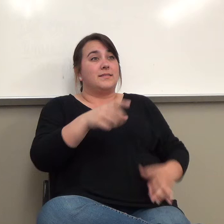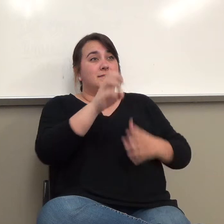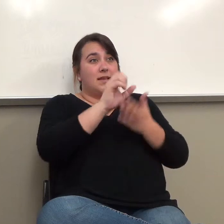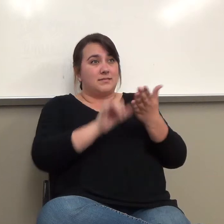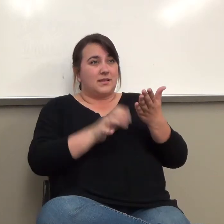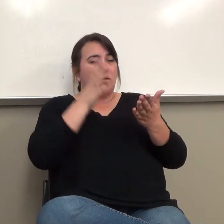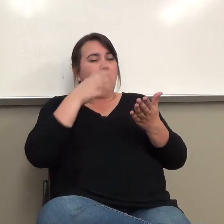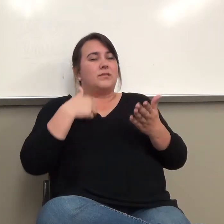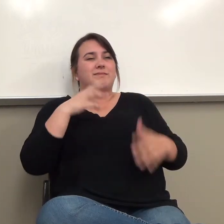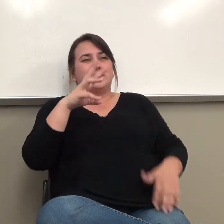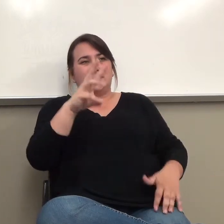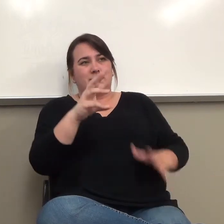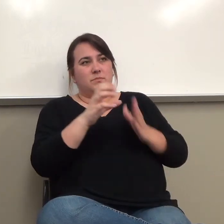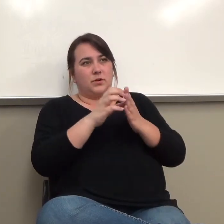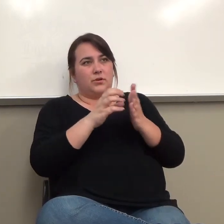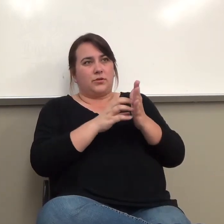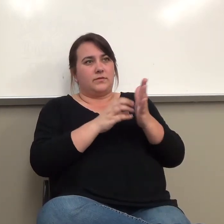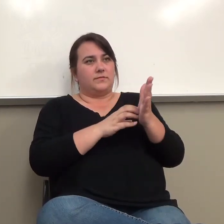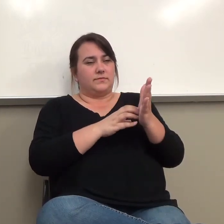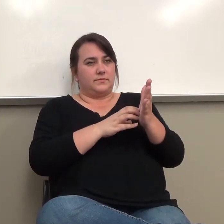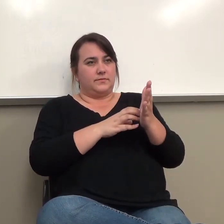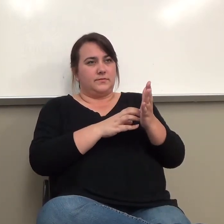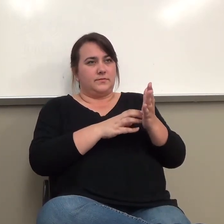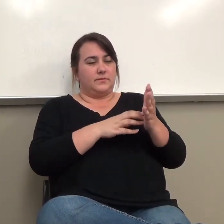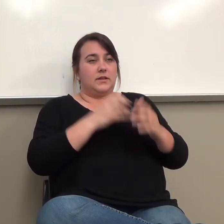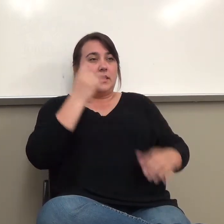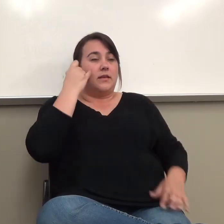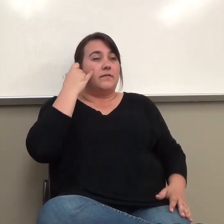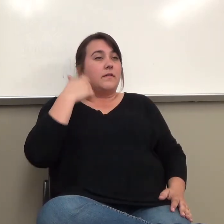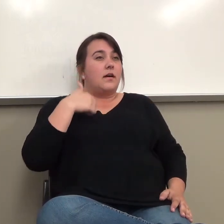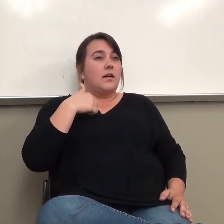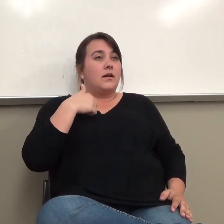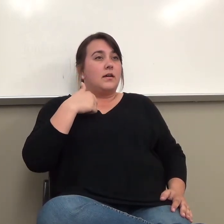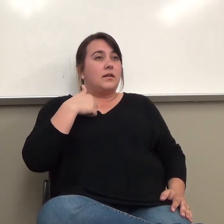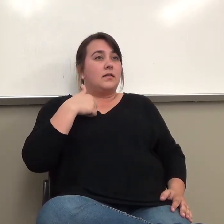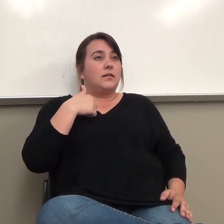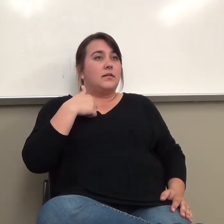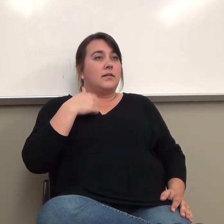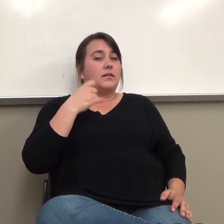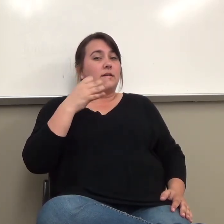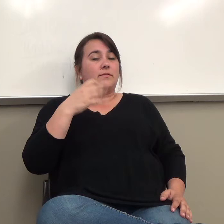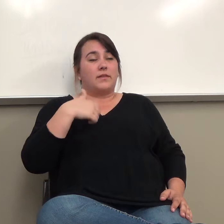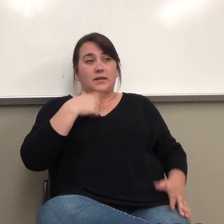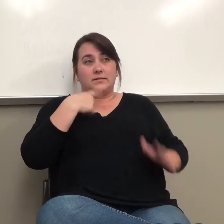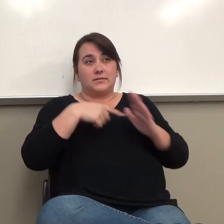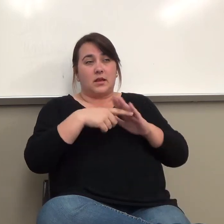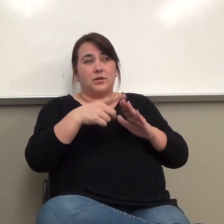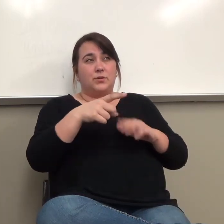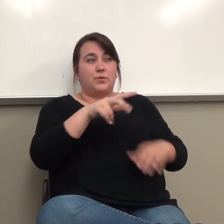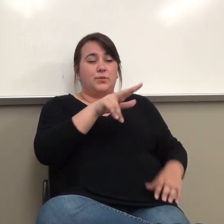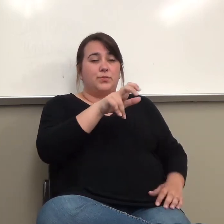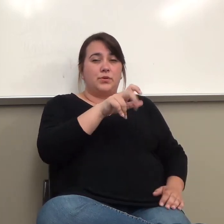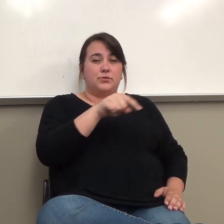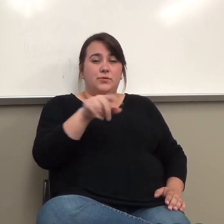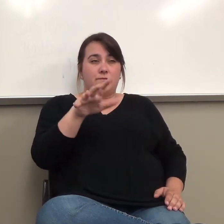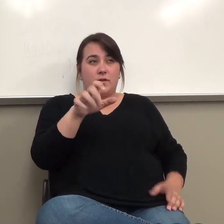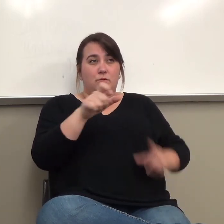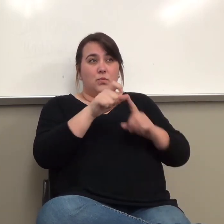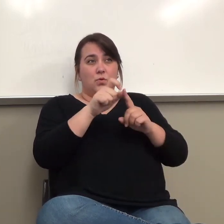If I assign you a 300 to 500 word essay, which is what the one you're doing now is, then you bite